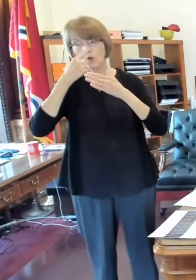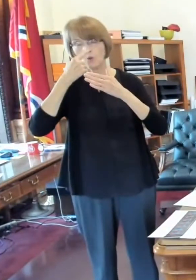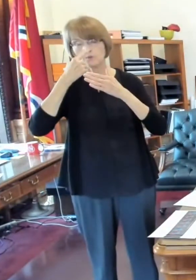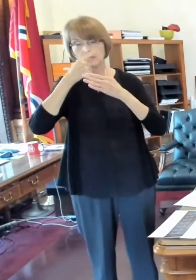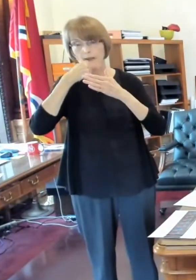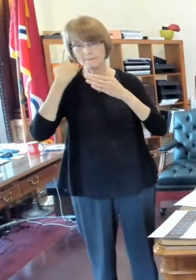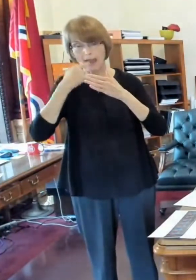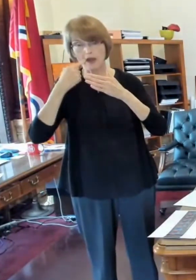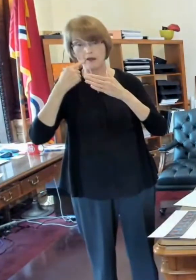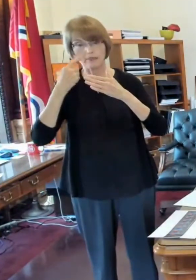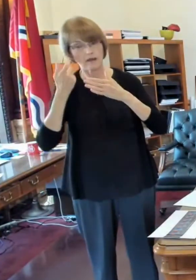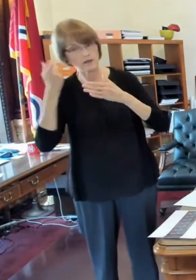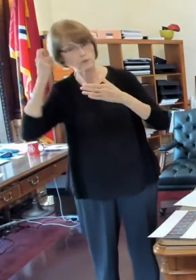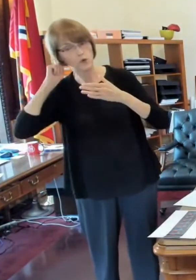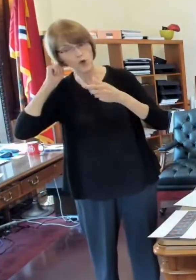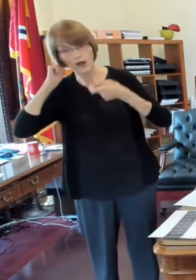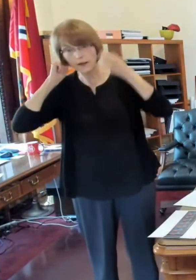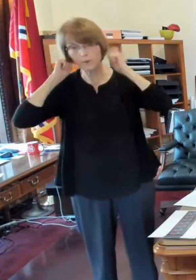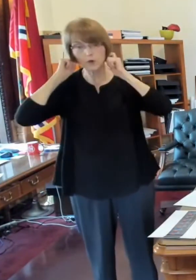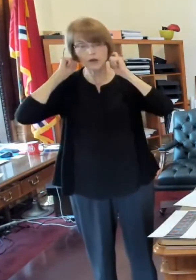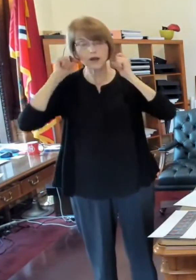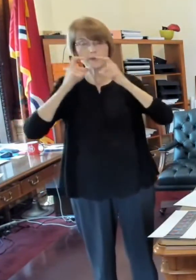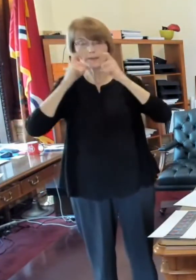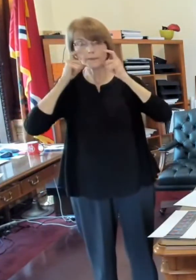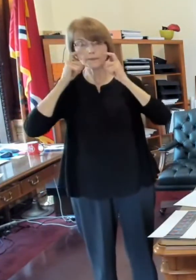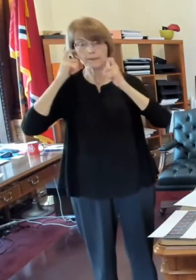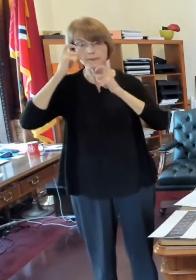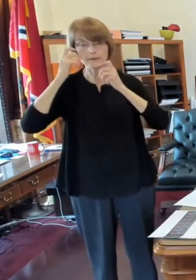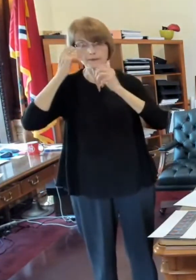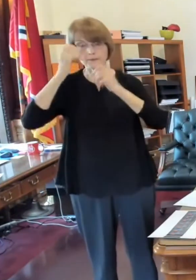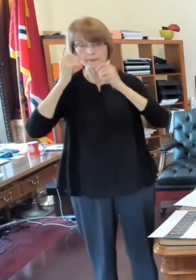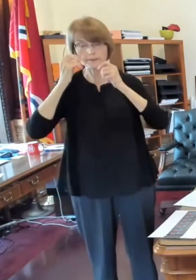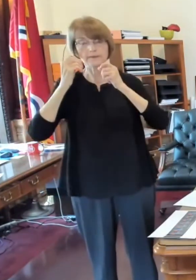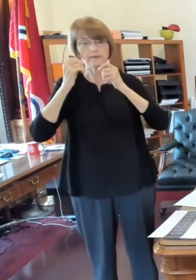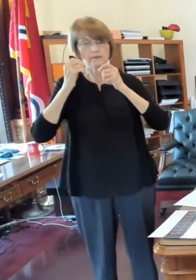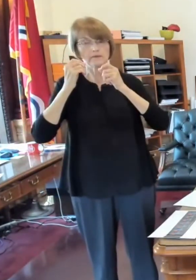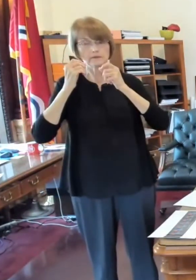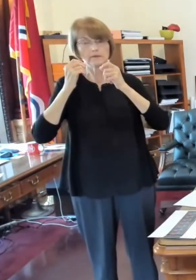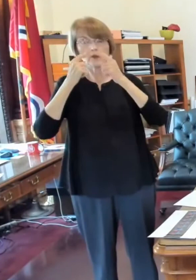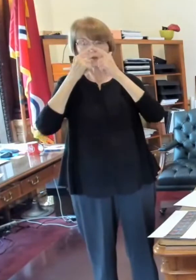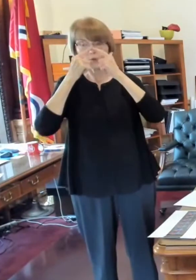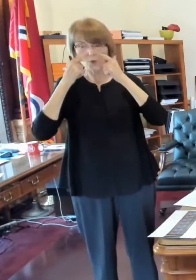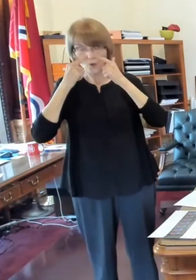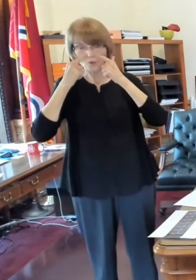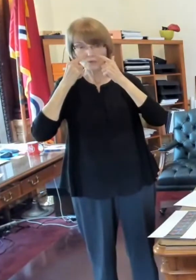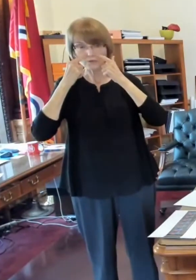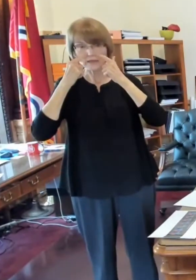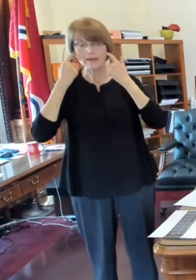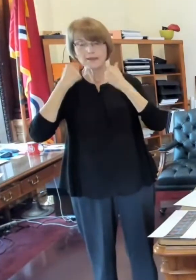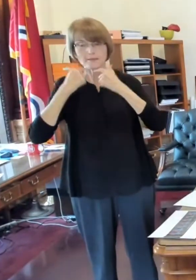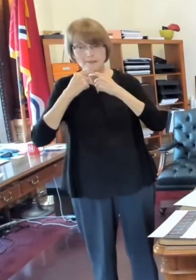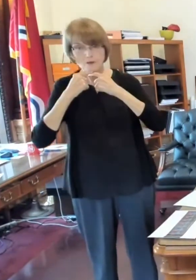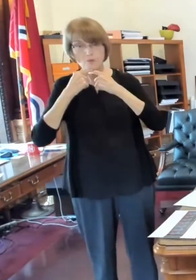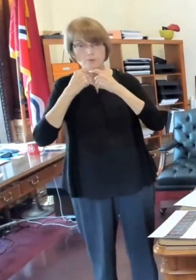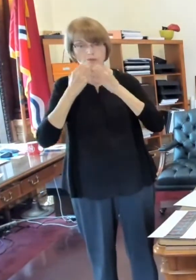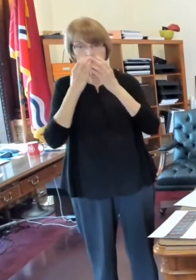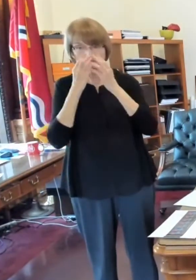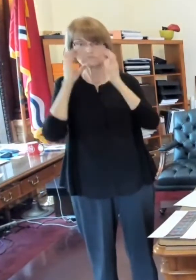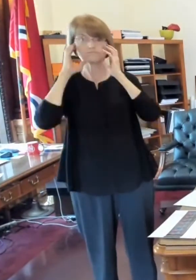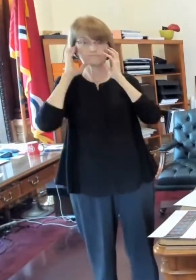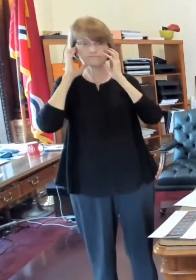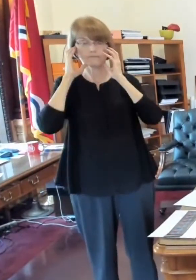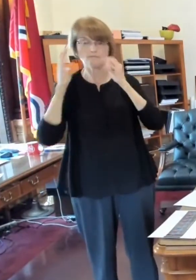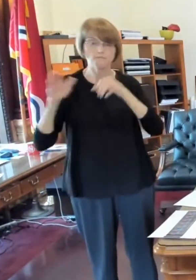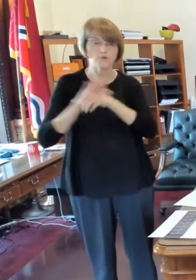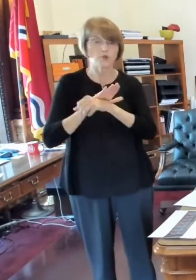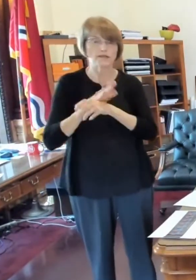you put it on the other ear, and you know, you just make sure it's over both your nose and your mouth. And